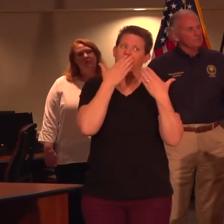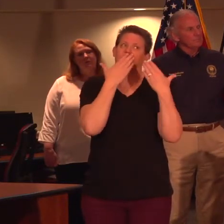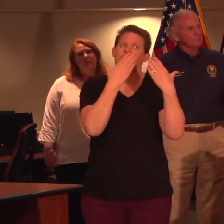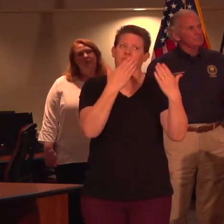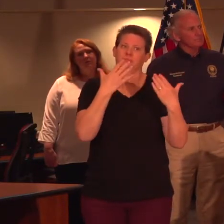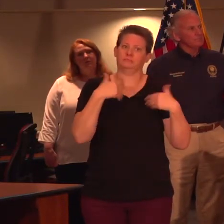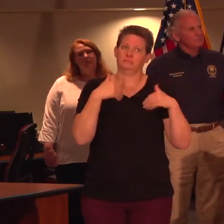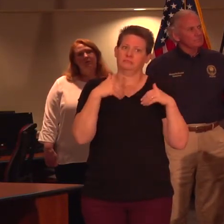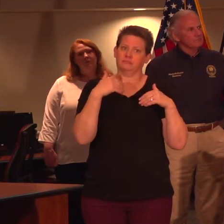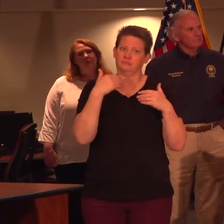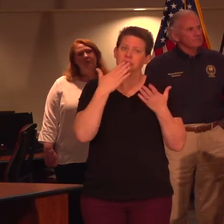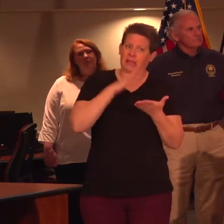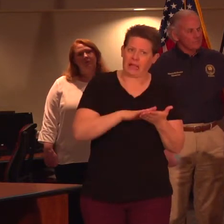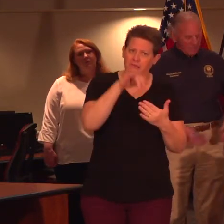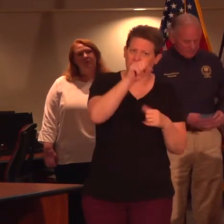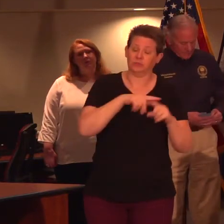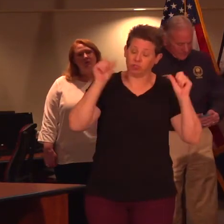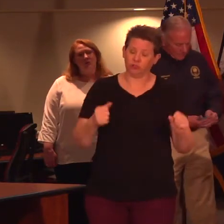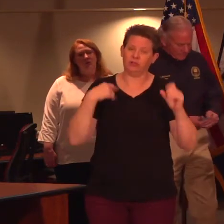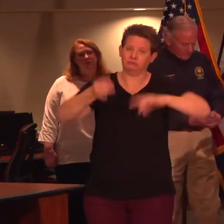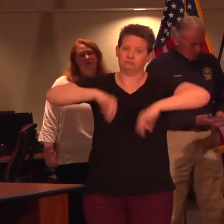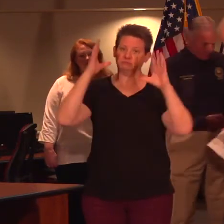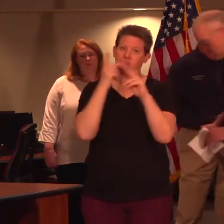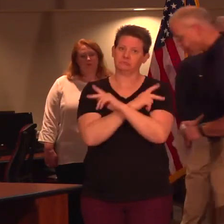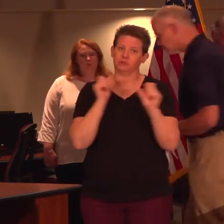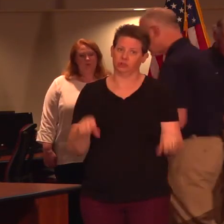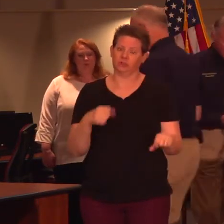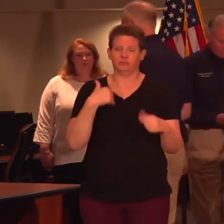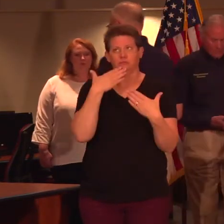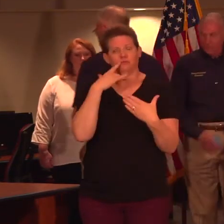bad, but it could have been far worse. Thank you, Governor. Thanks, sir.